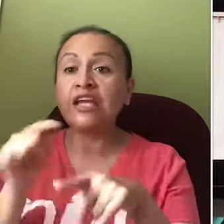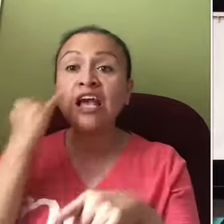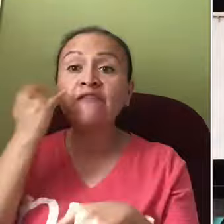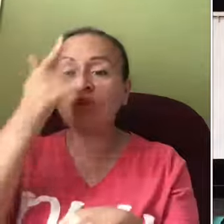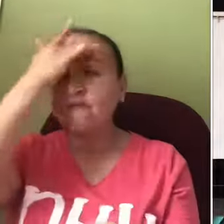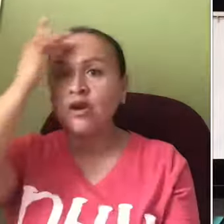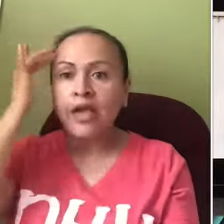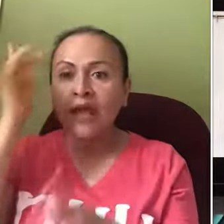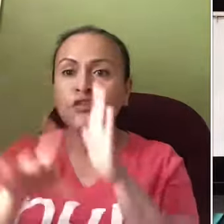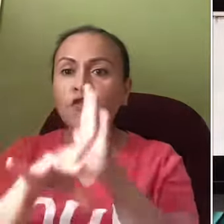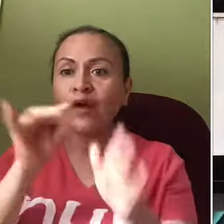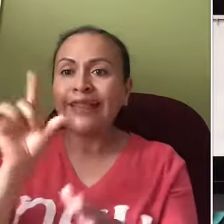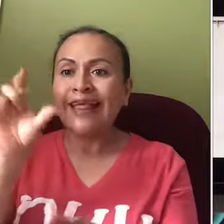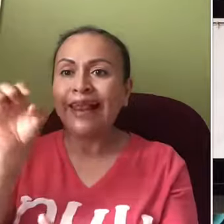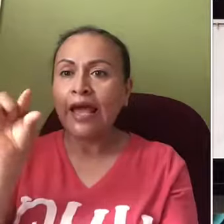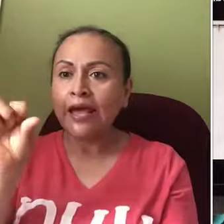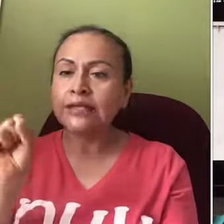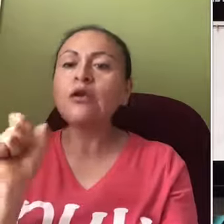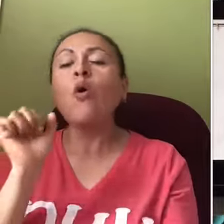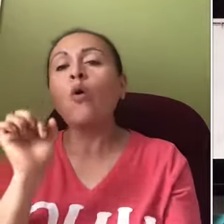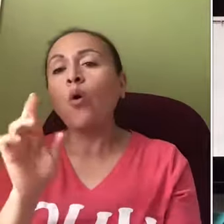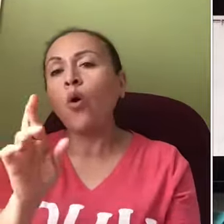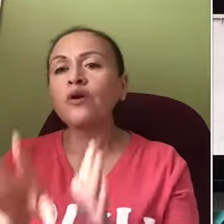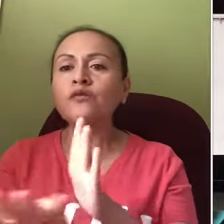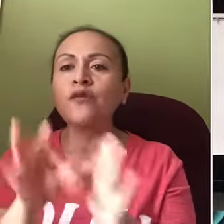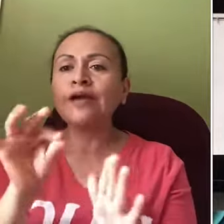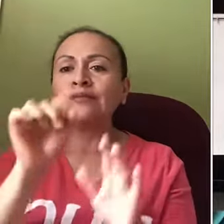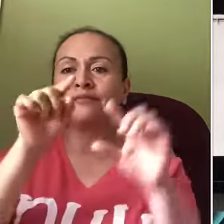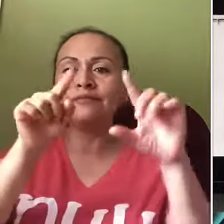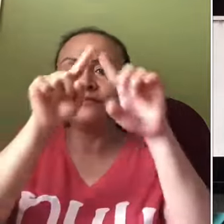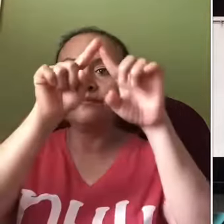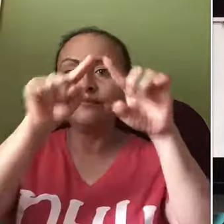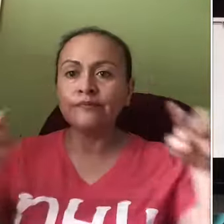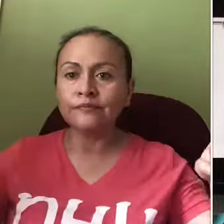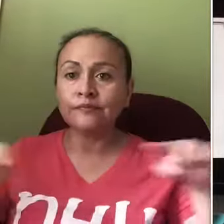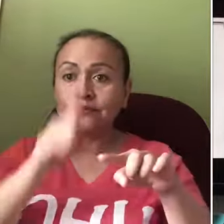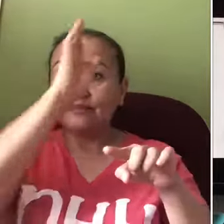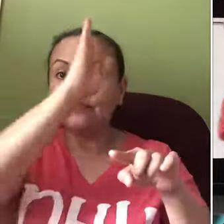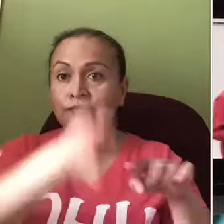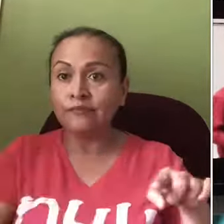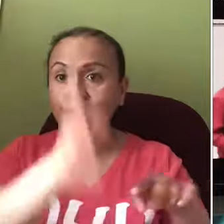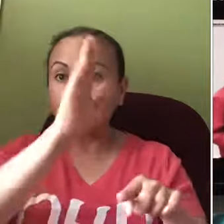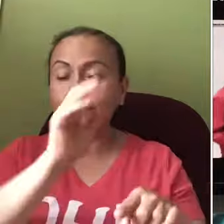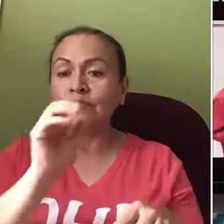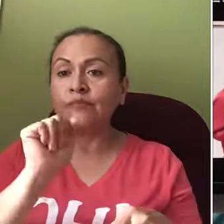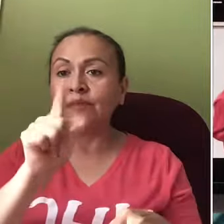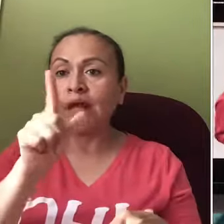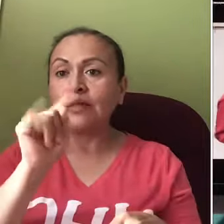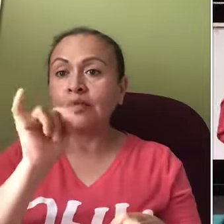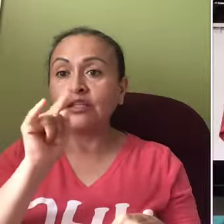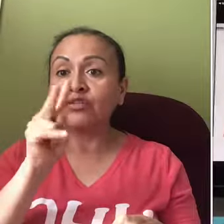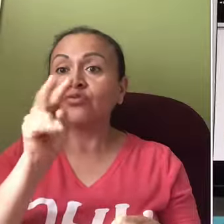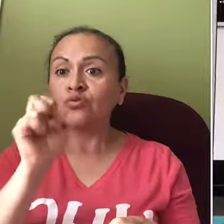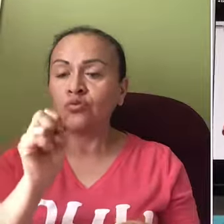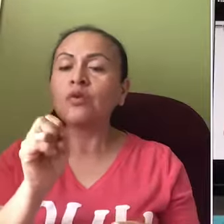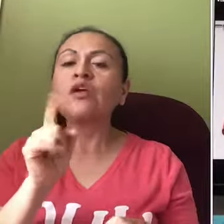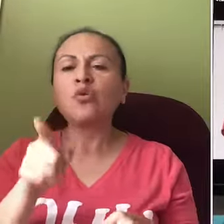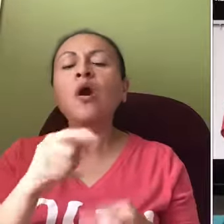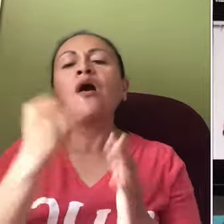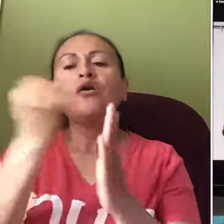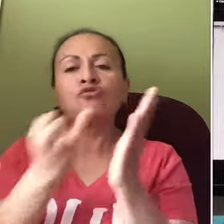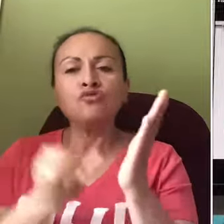mean to find the legs or the altitude or hypotenuse, that's okay. What I would recommend is just redrawing all